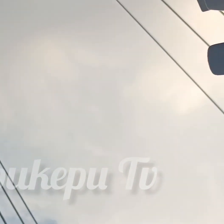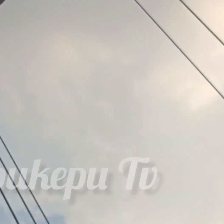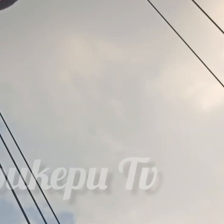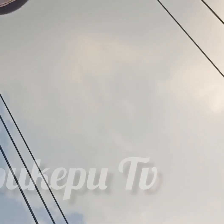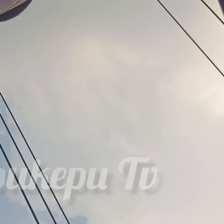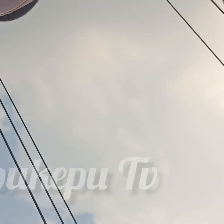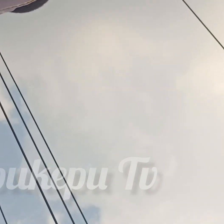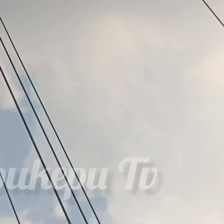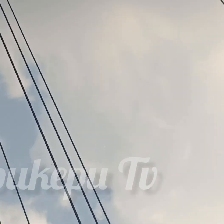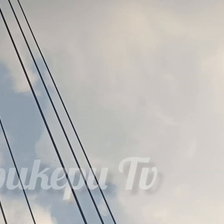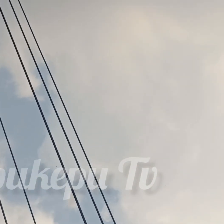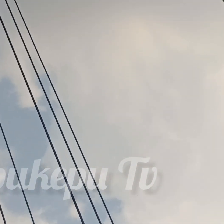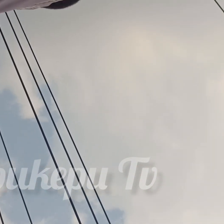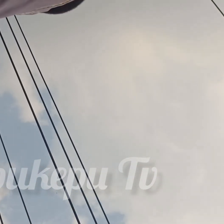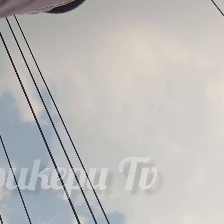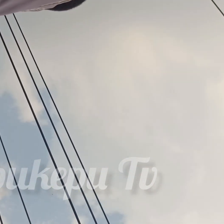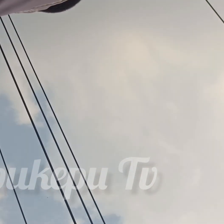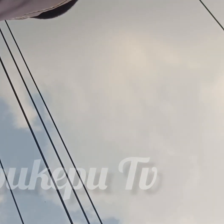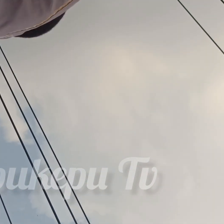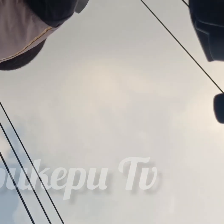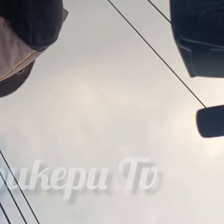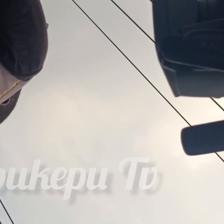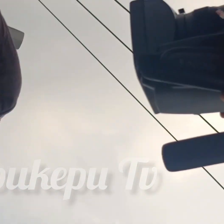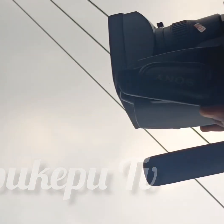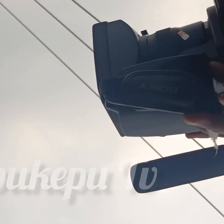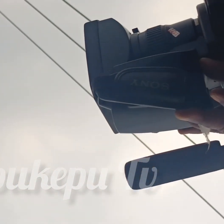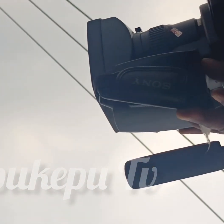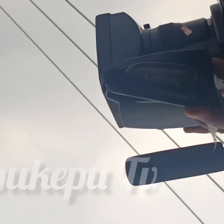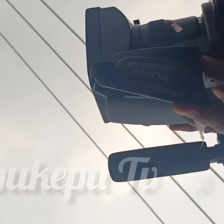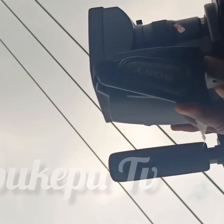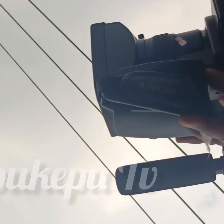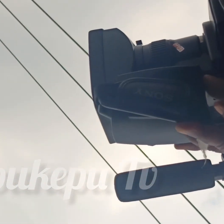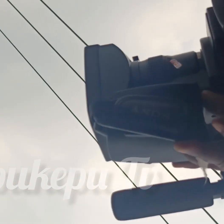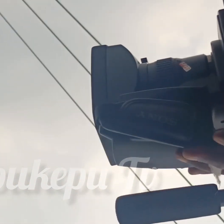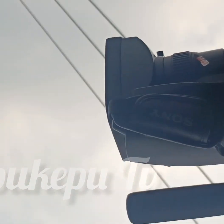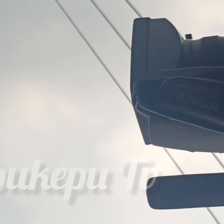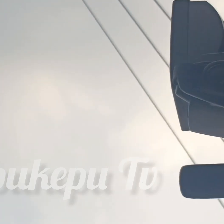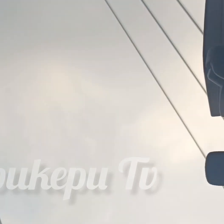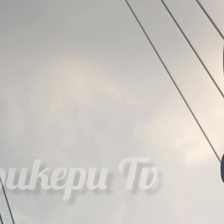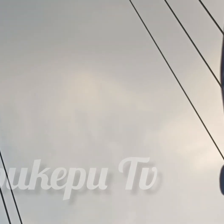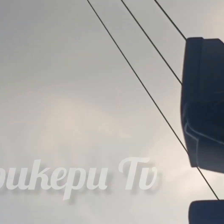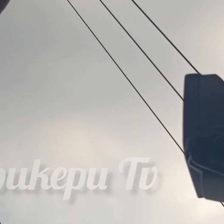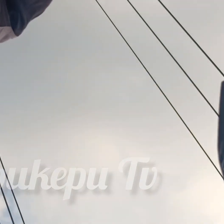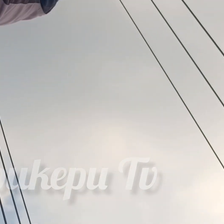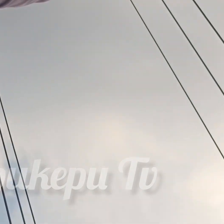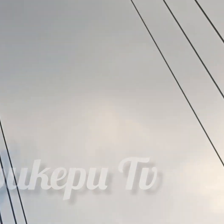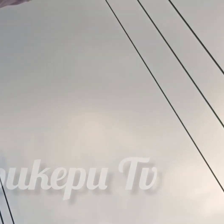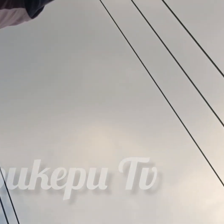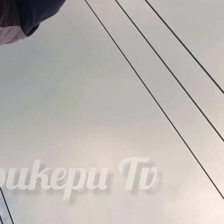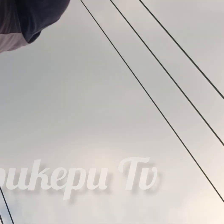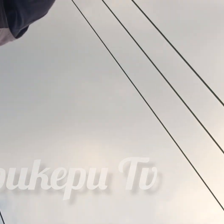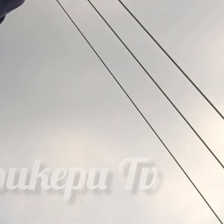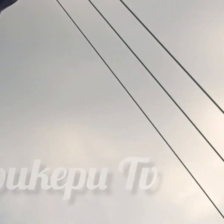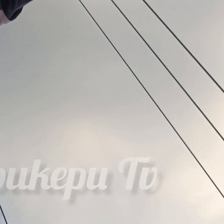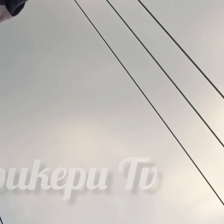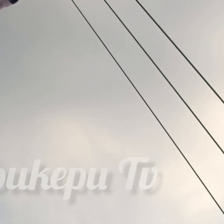gentlemen. Let me very quickly, without wasting further time, invite